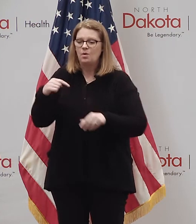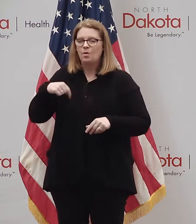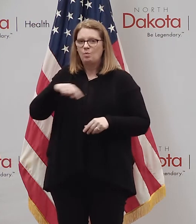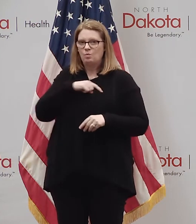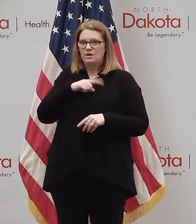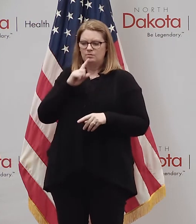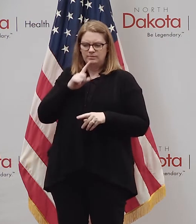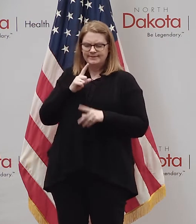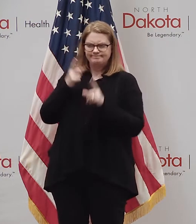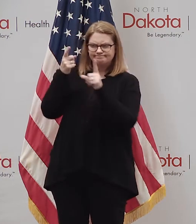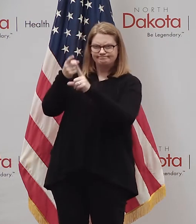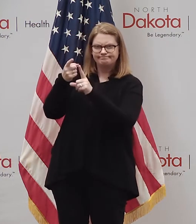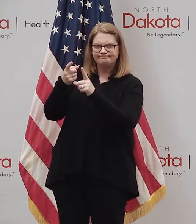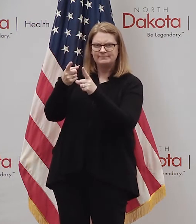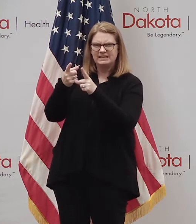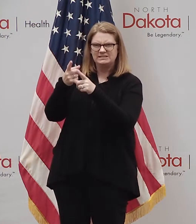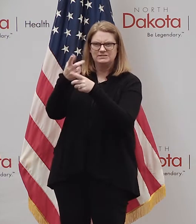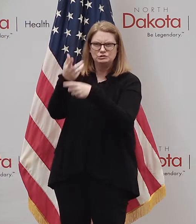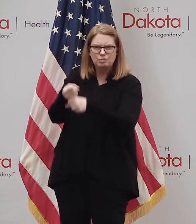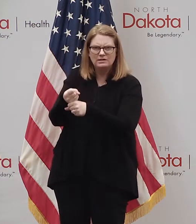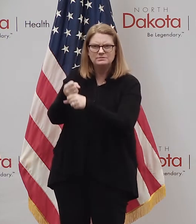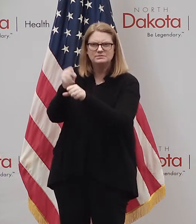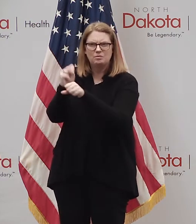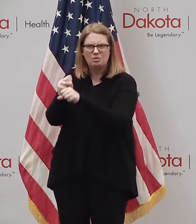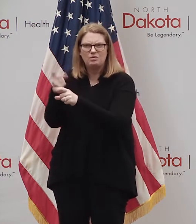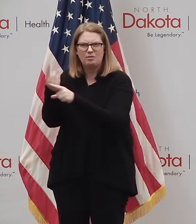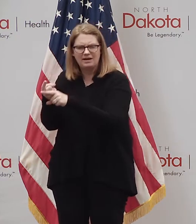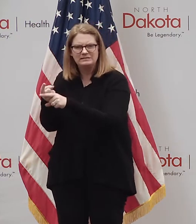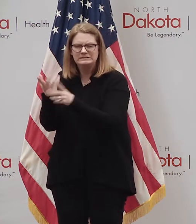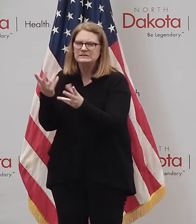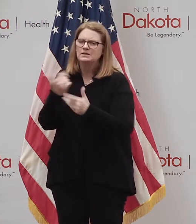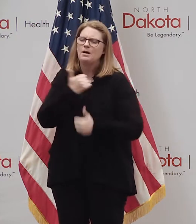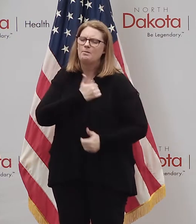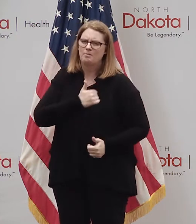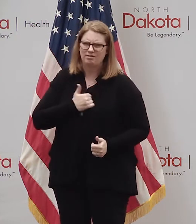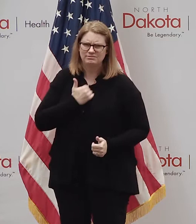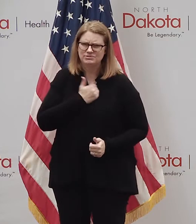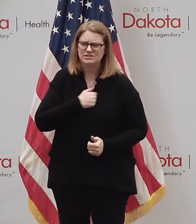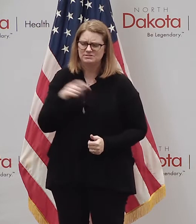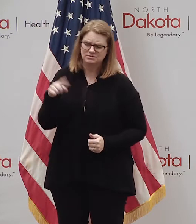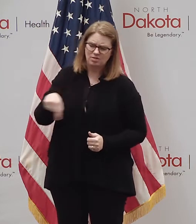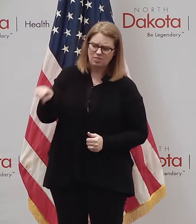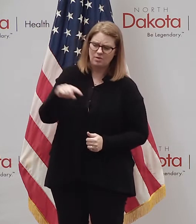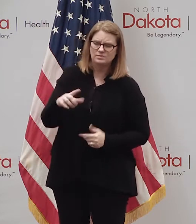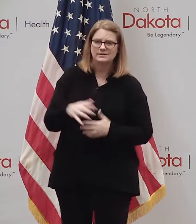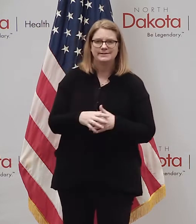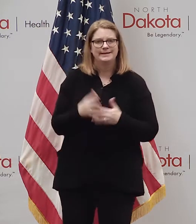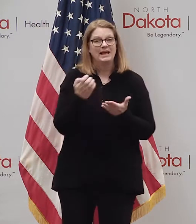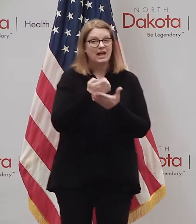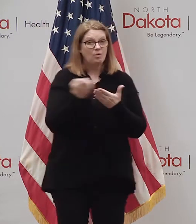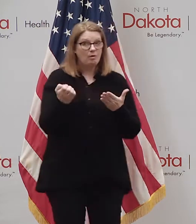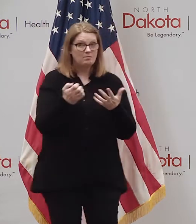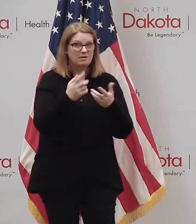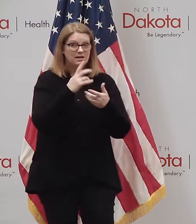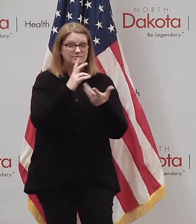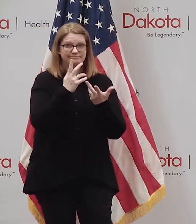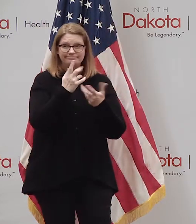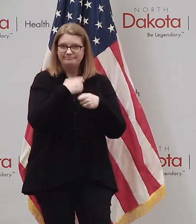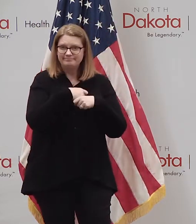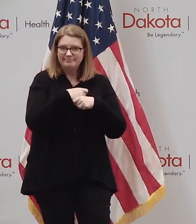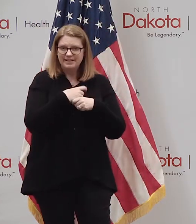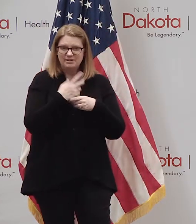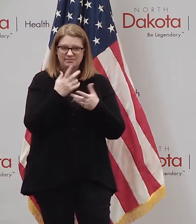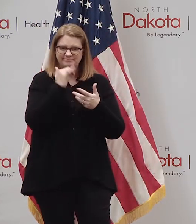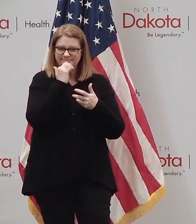And so again, our apologies to you. Those individuals. Equipment malfunction did not impact any processing over